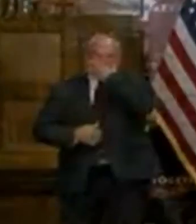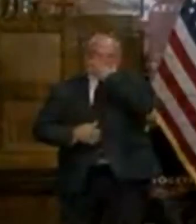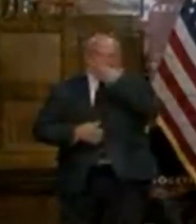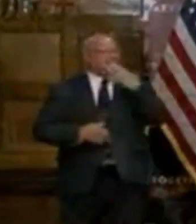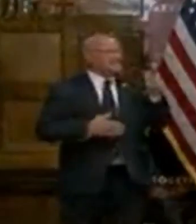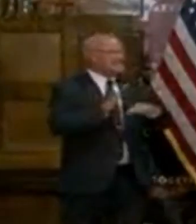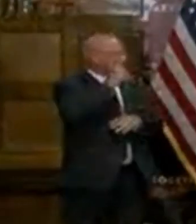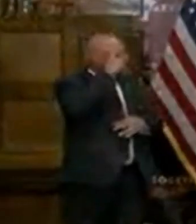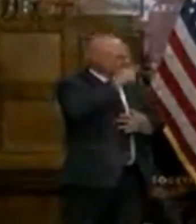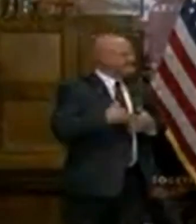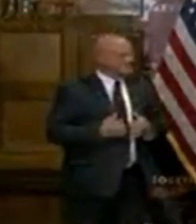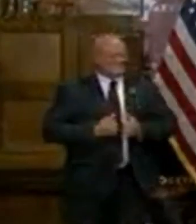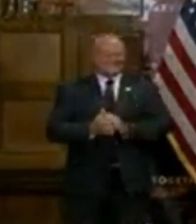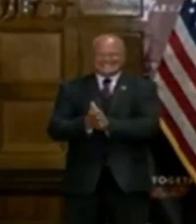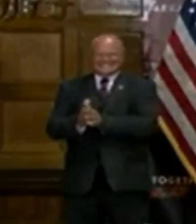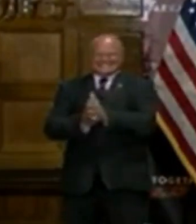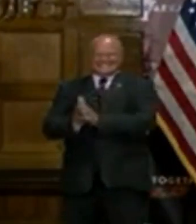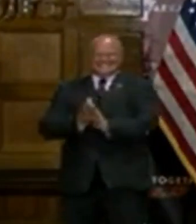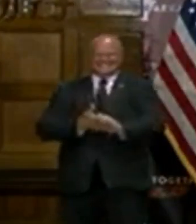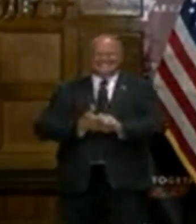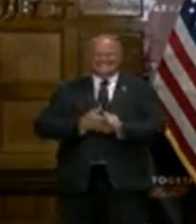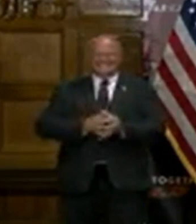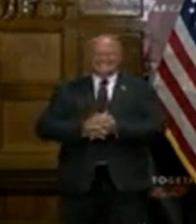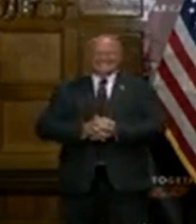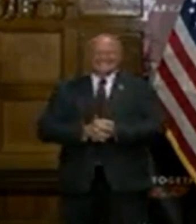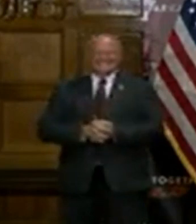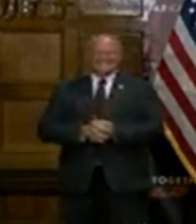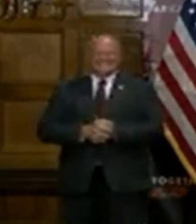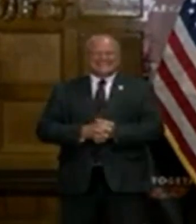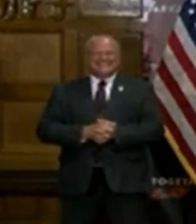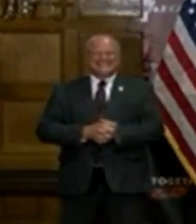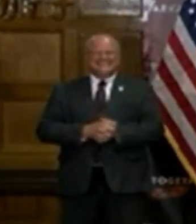Hello, Eddie. Good afternoon, Governor. Good afternoon.